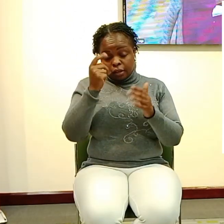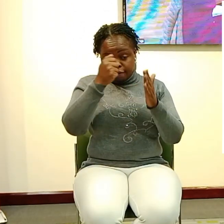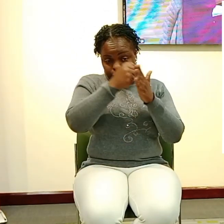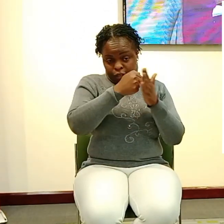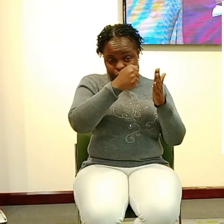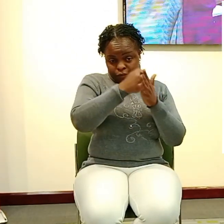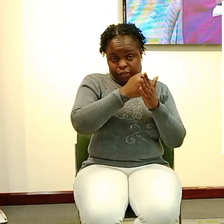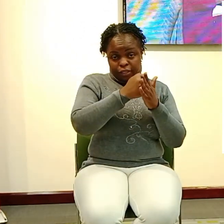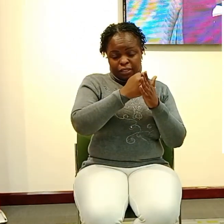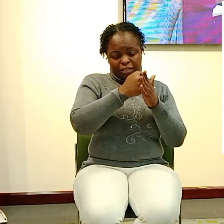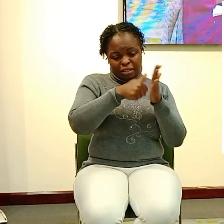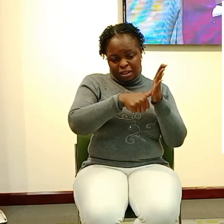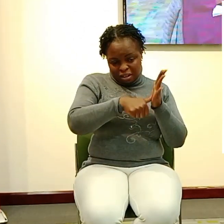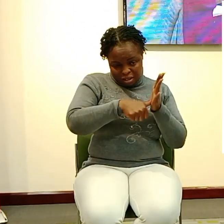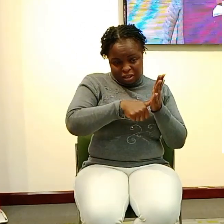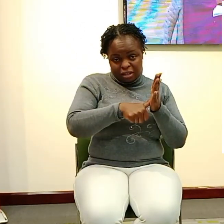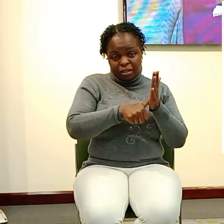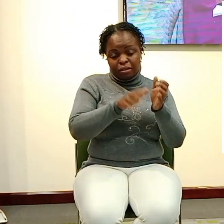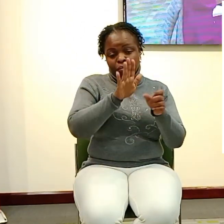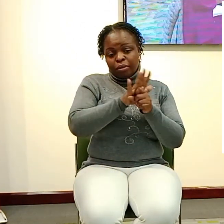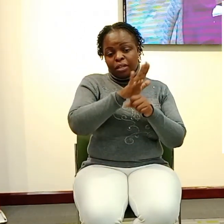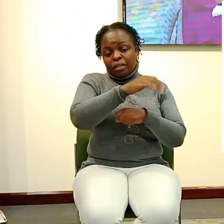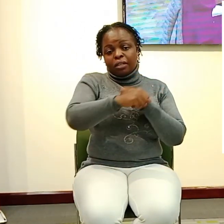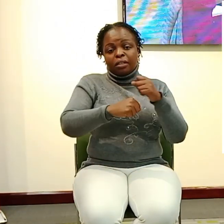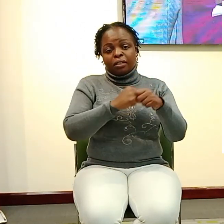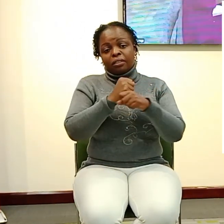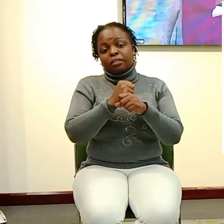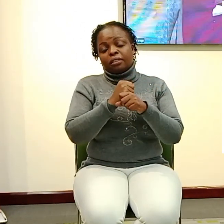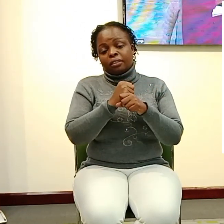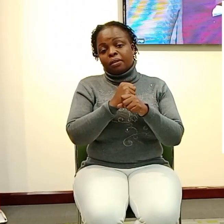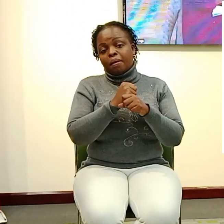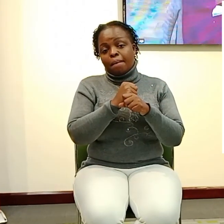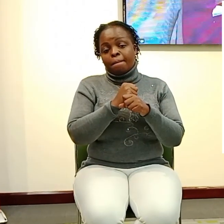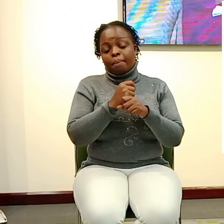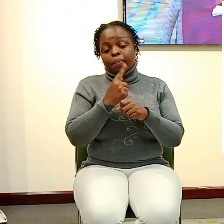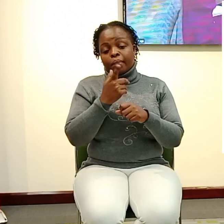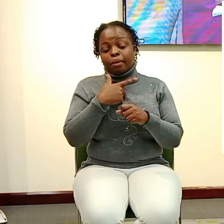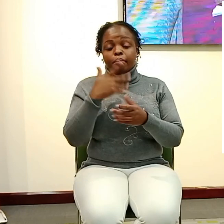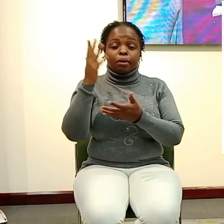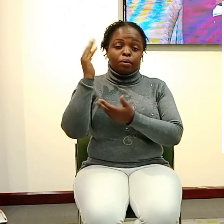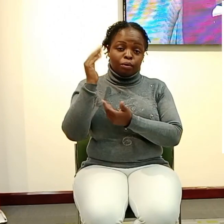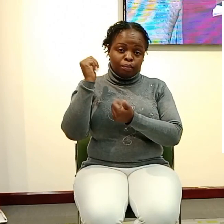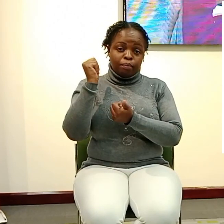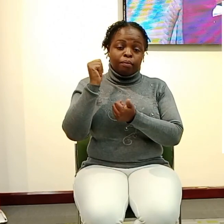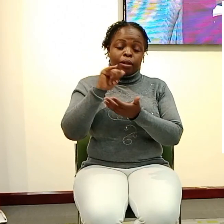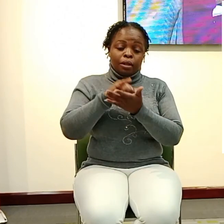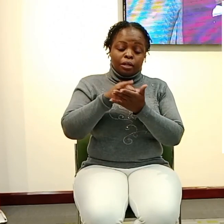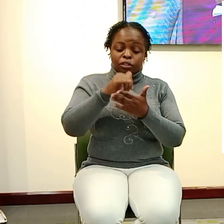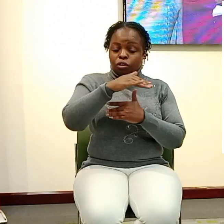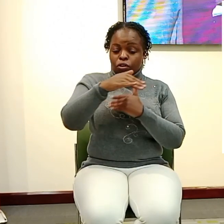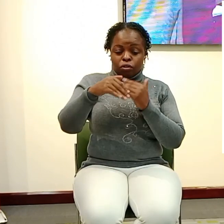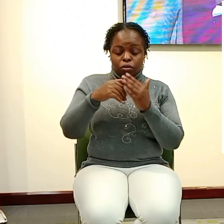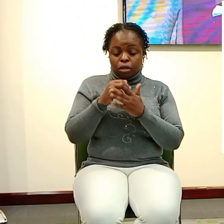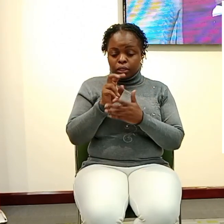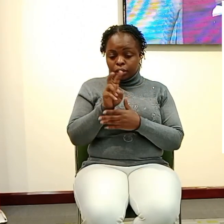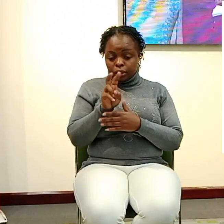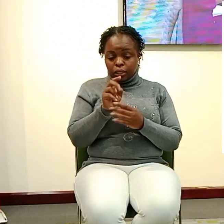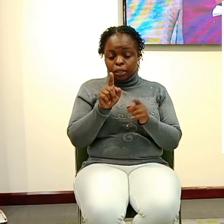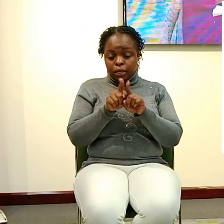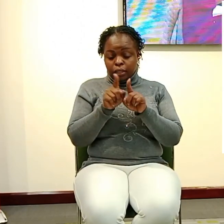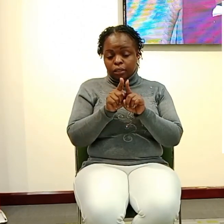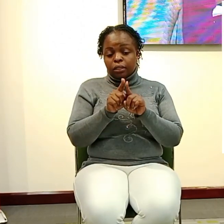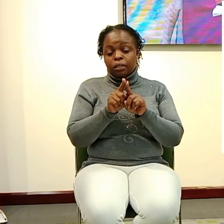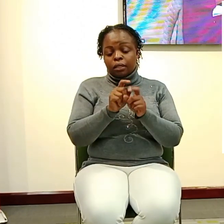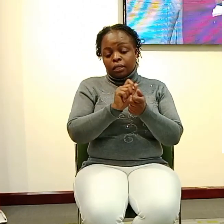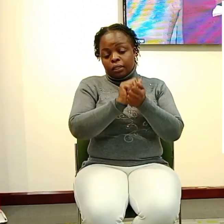hard over many decades. So I do hope that all of this will be seen as a seminal point,